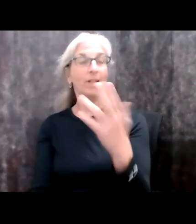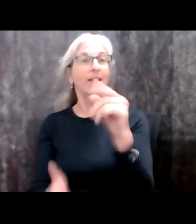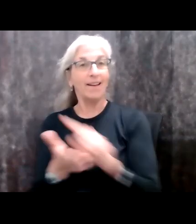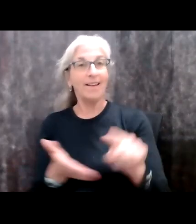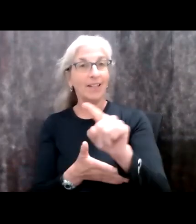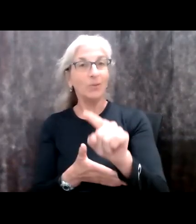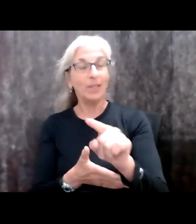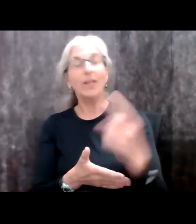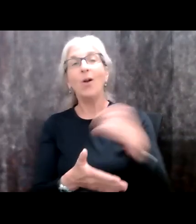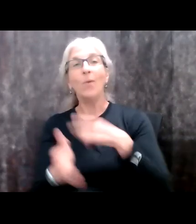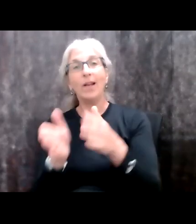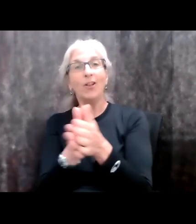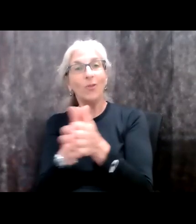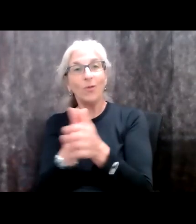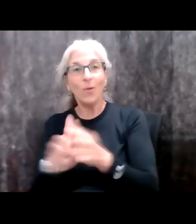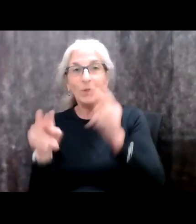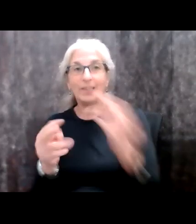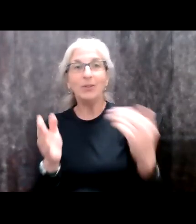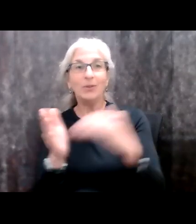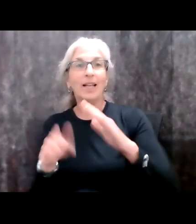seeing you at future candidate forums.